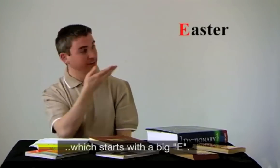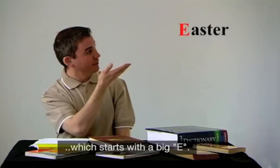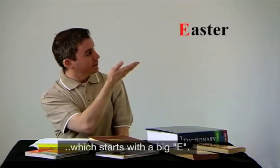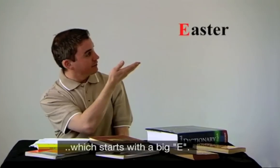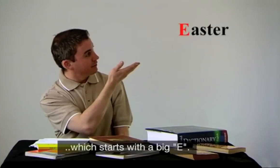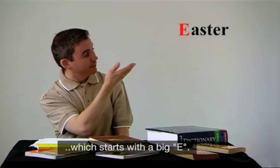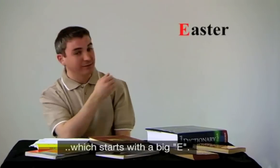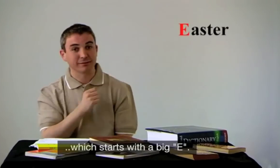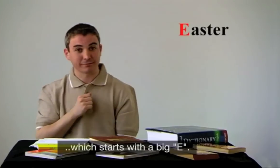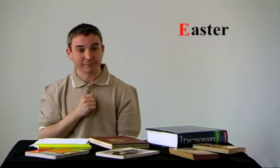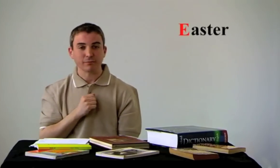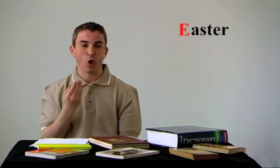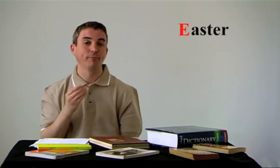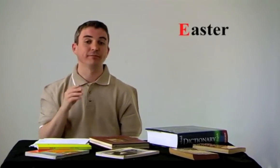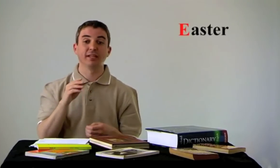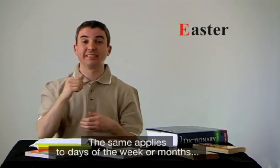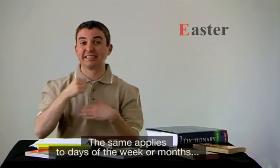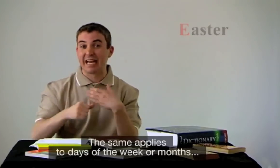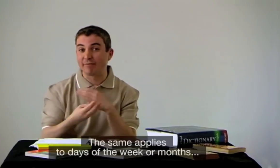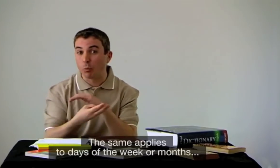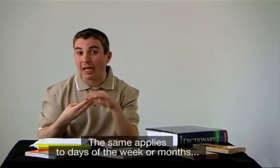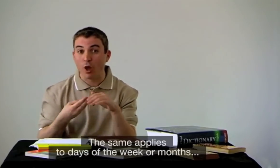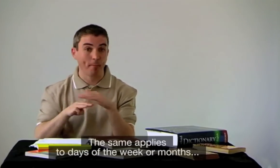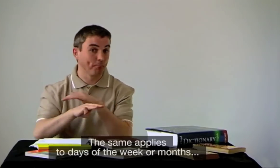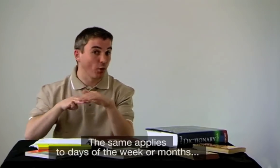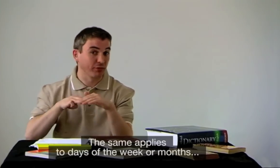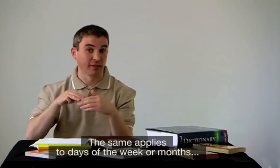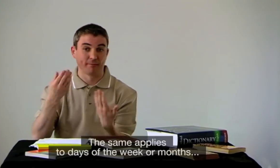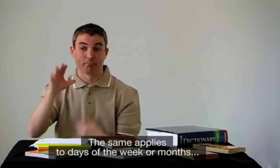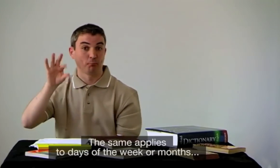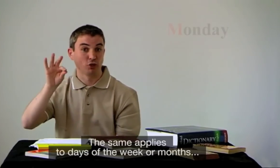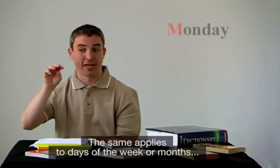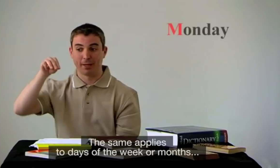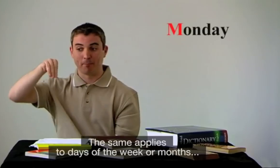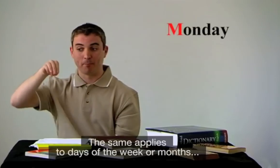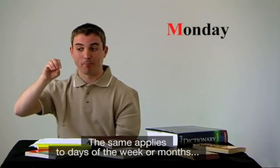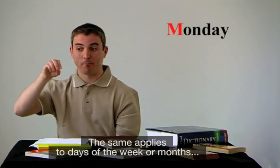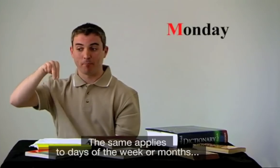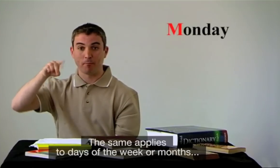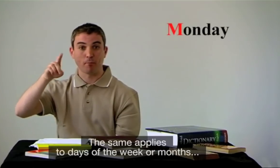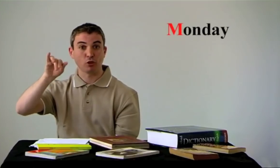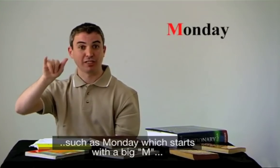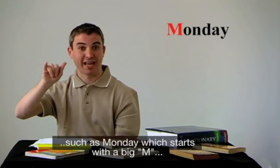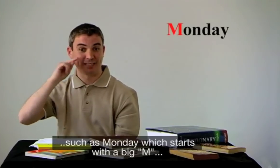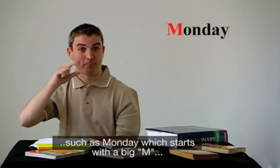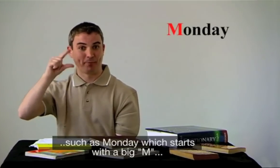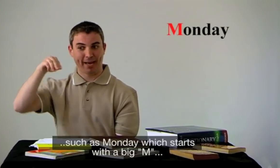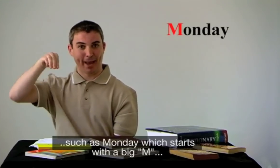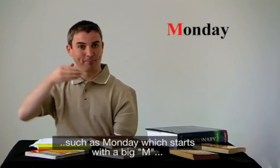E? The same applies to days of the week or months, such as Monday, which